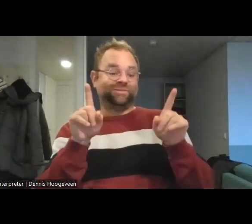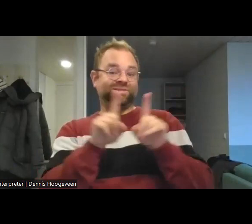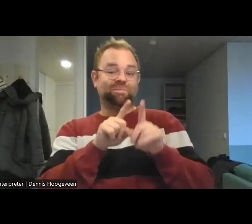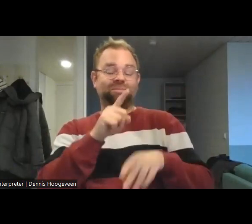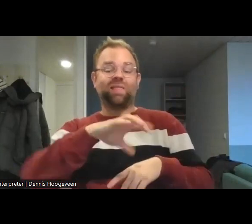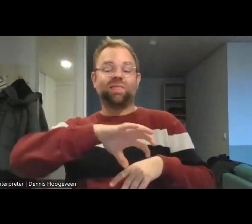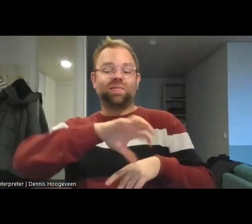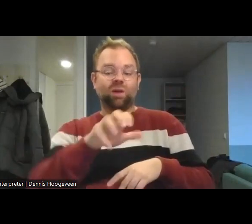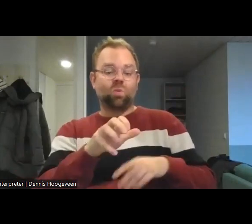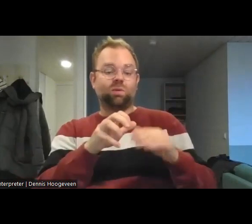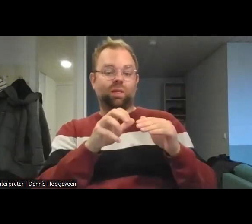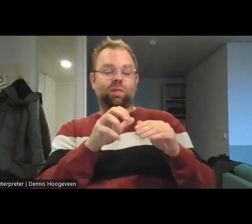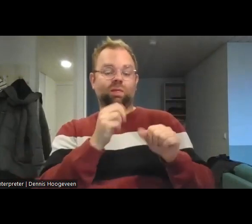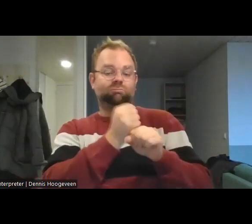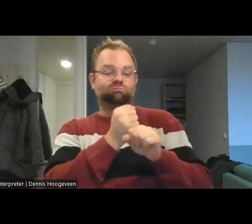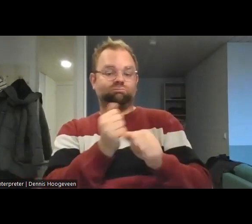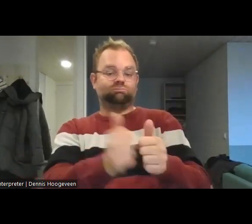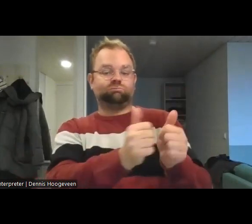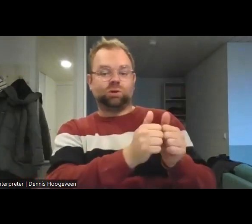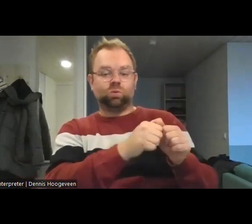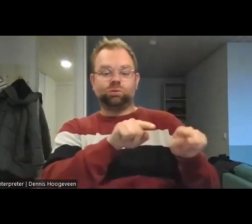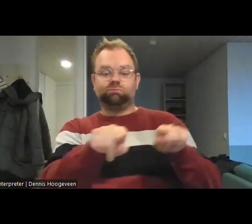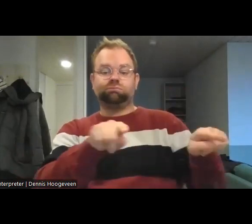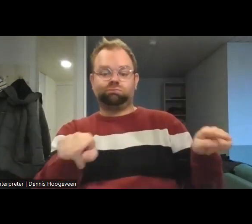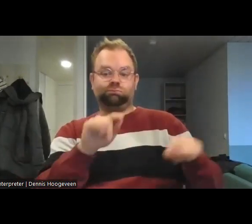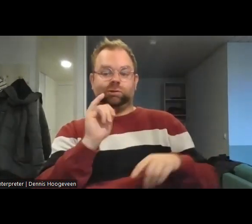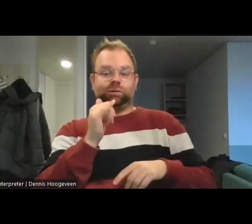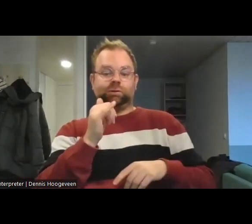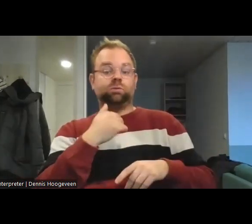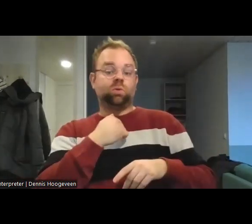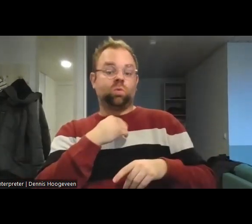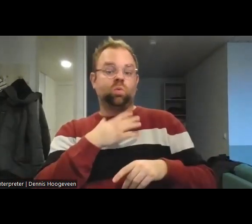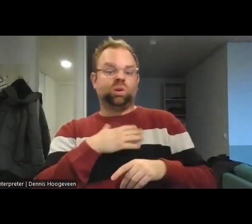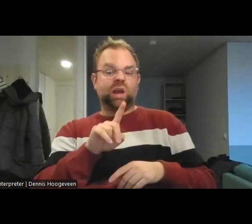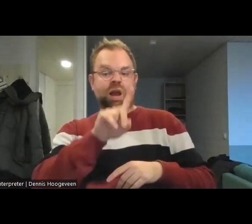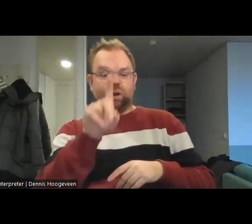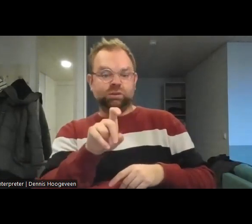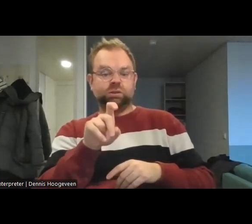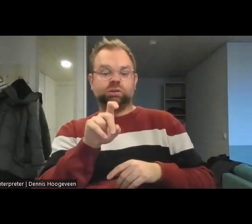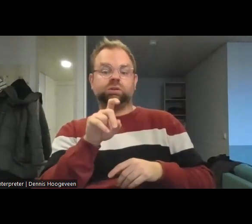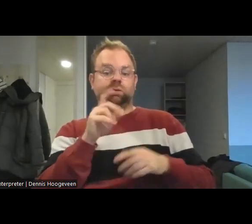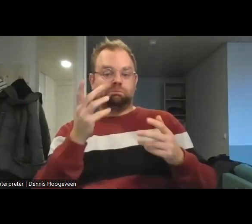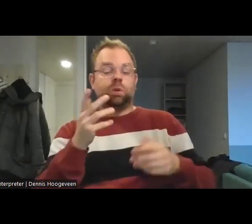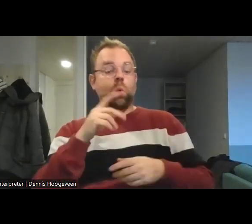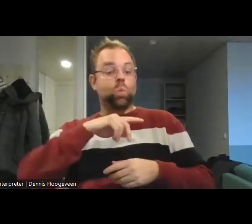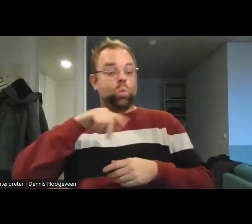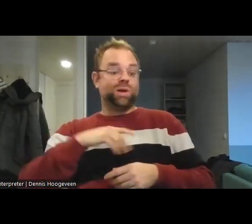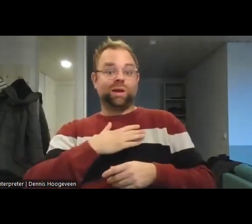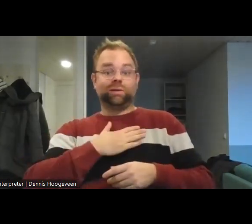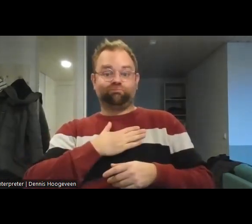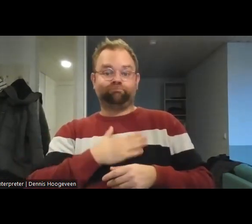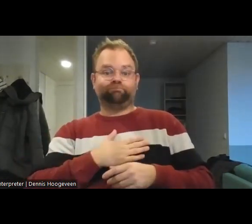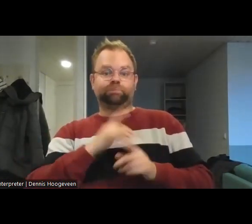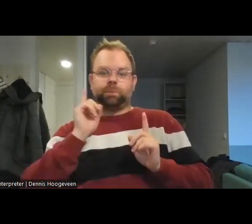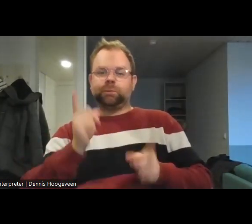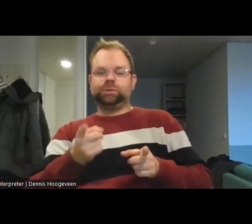those requests at national level can help us then to come with support. For next year,